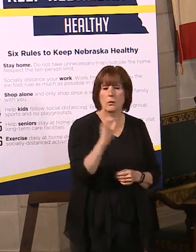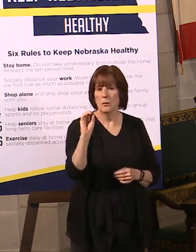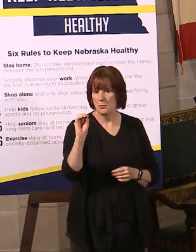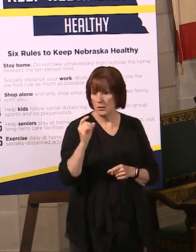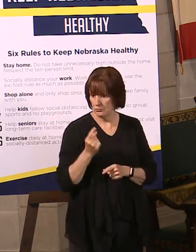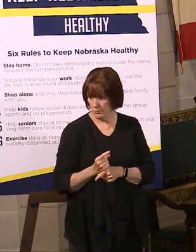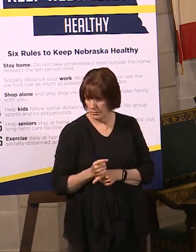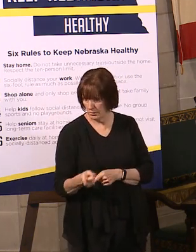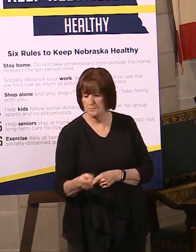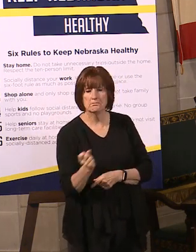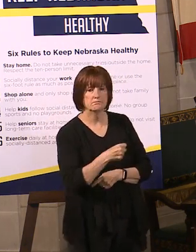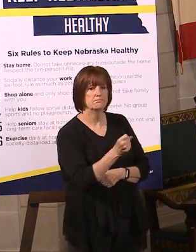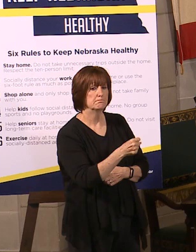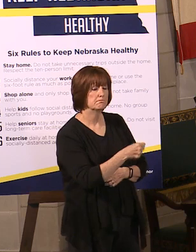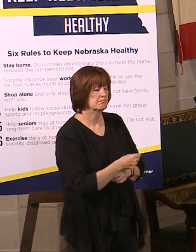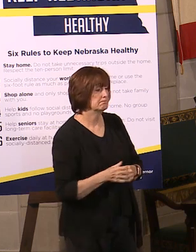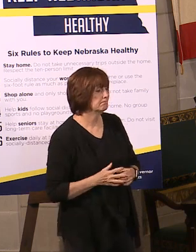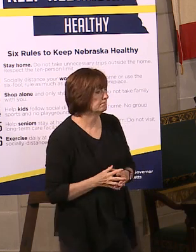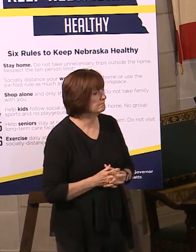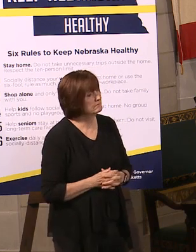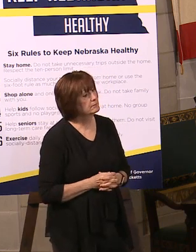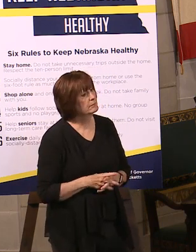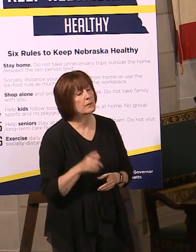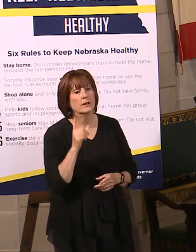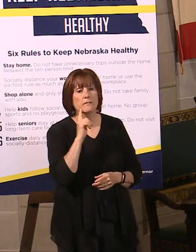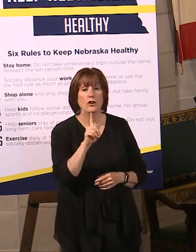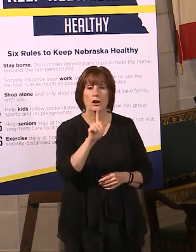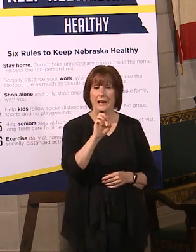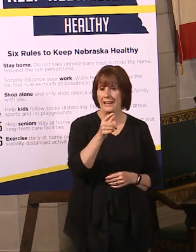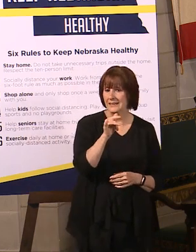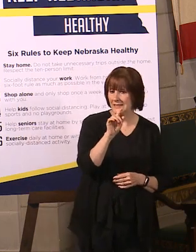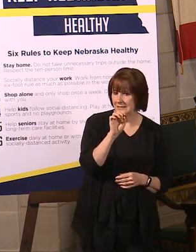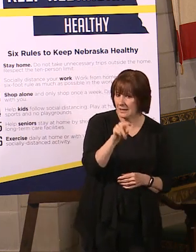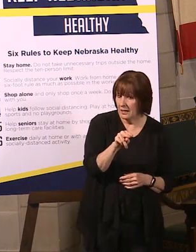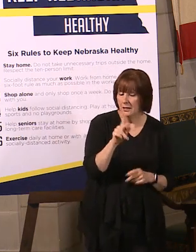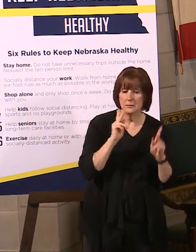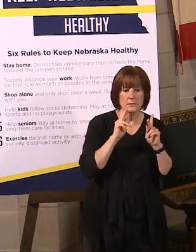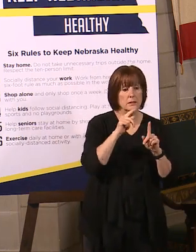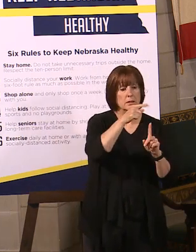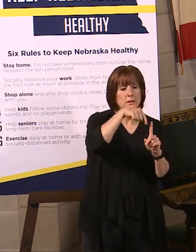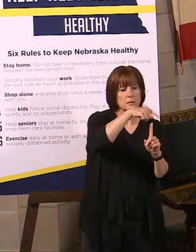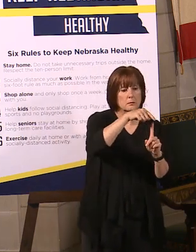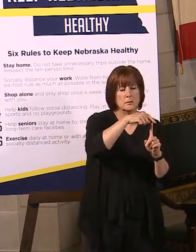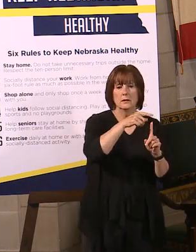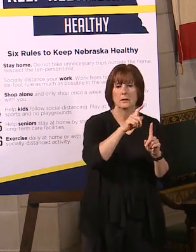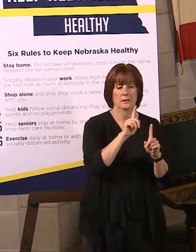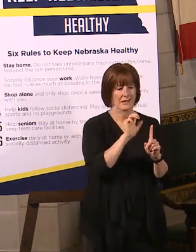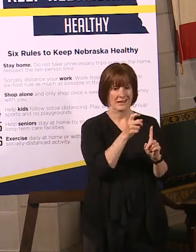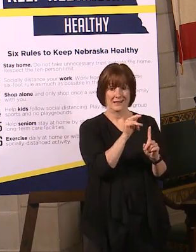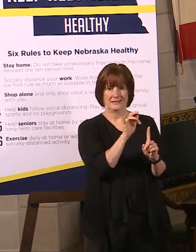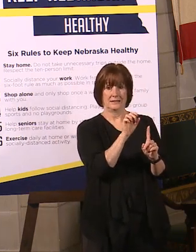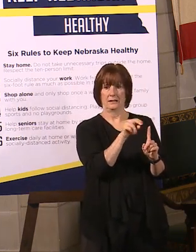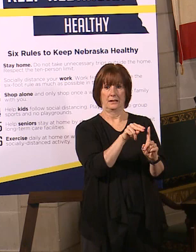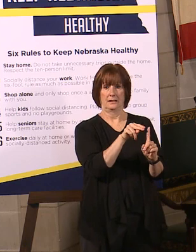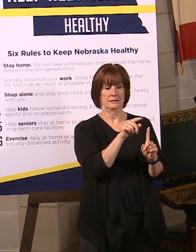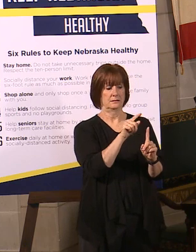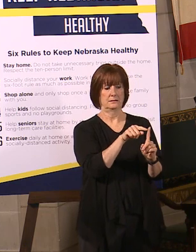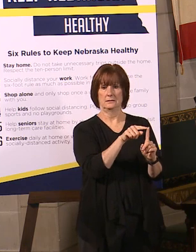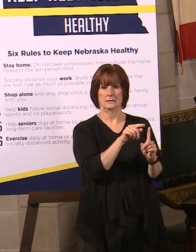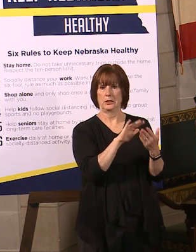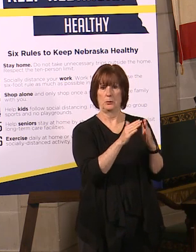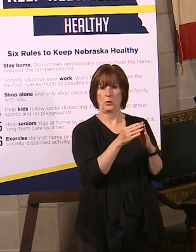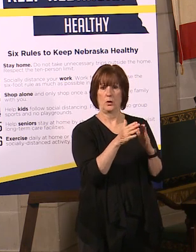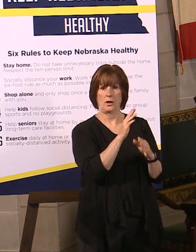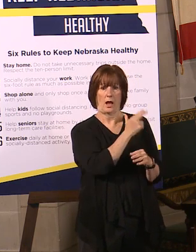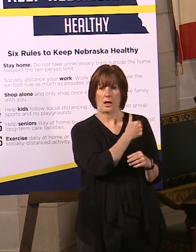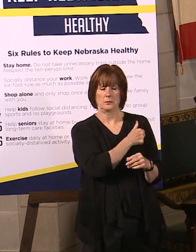Is that right, Derek? For Lexington, the folks have been transferred. Lexington is not the Lexington Community Hospital is